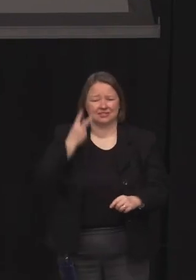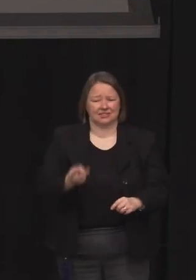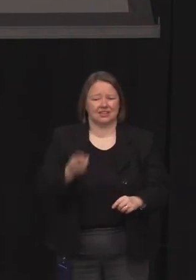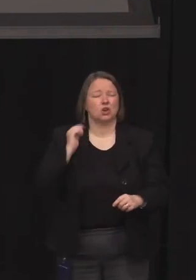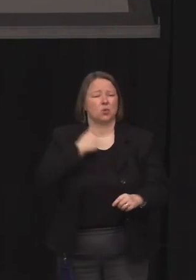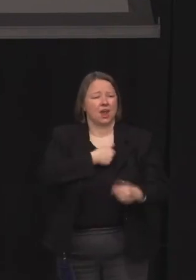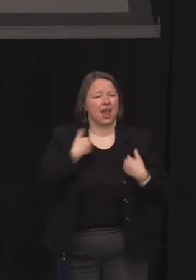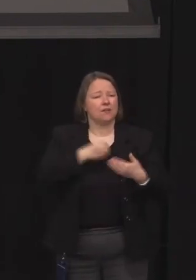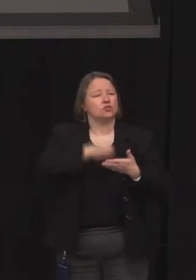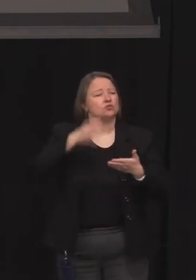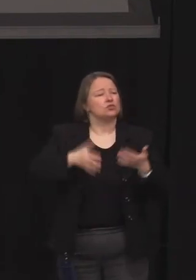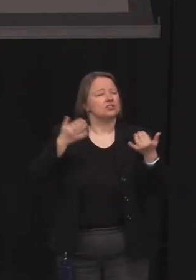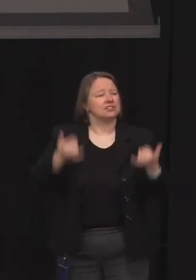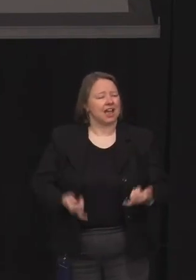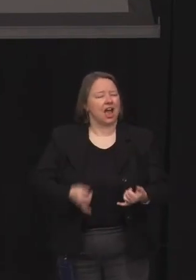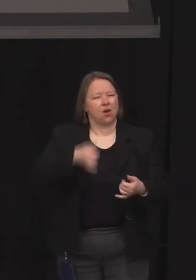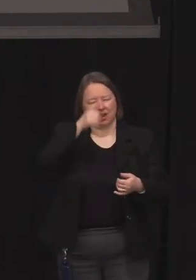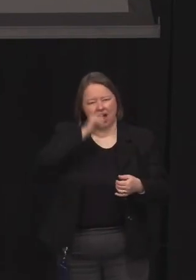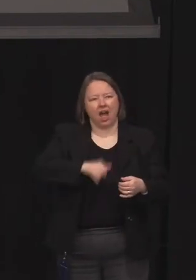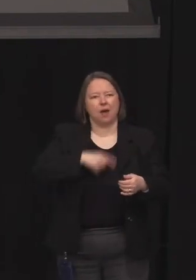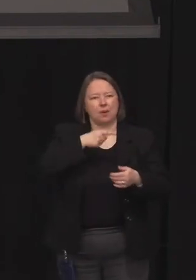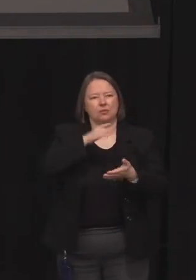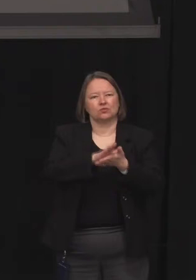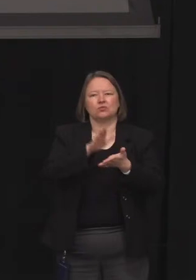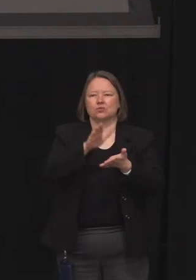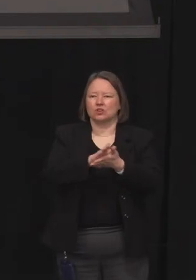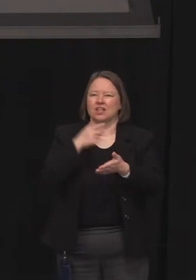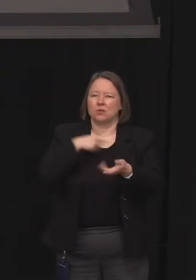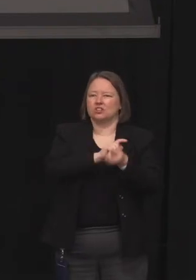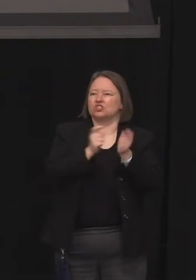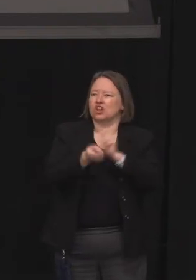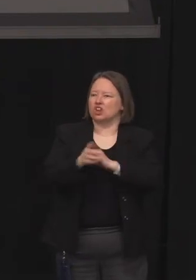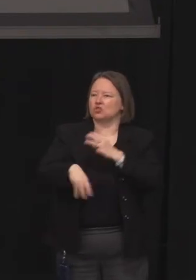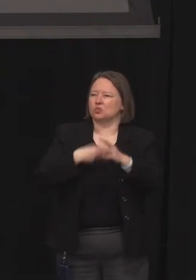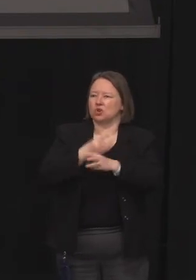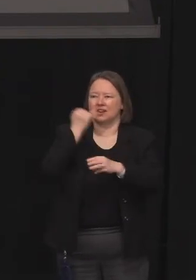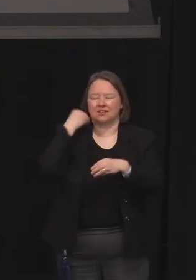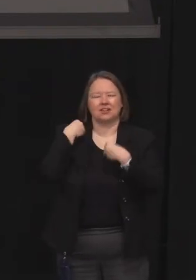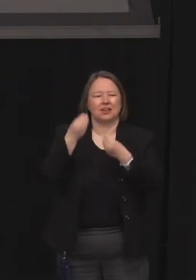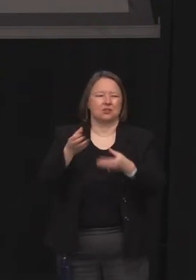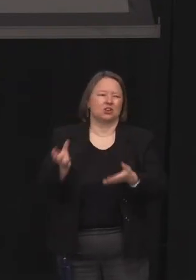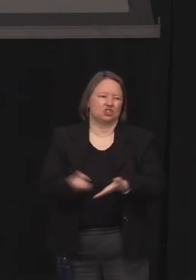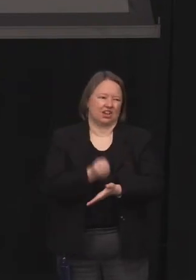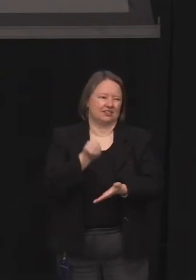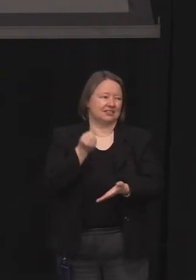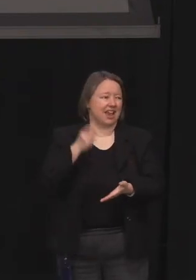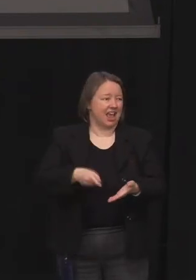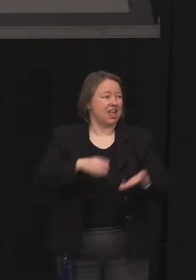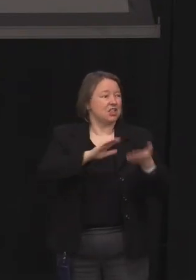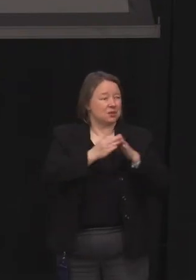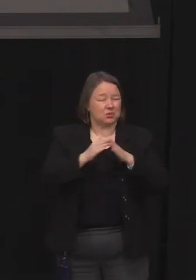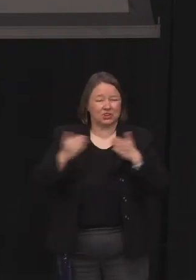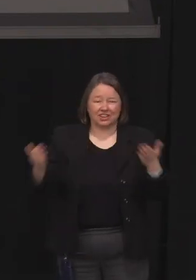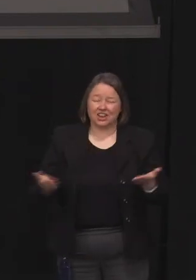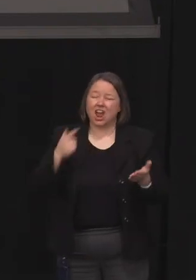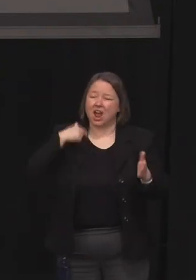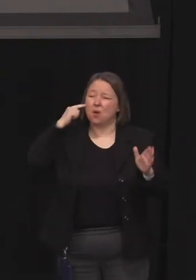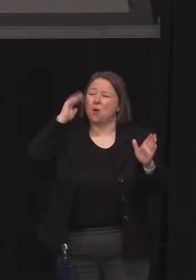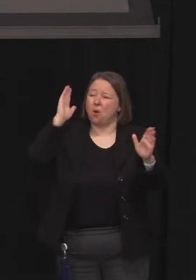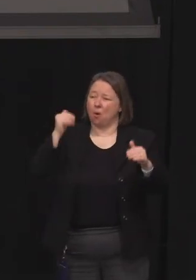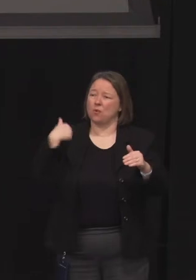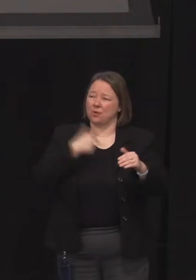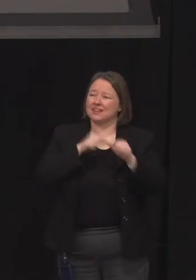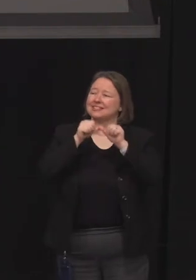students right now in Holland Public that will change the world if given the chance. And as a community, I hope that